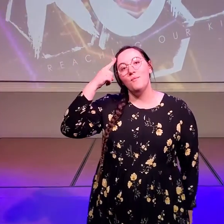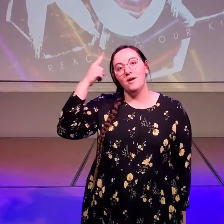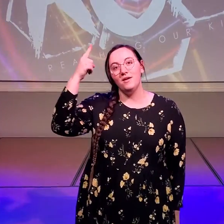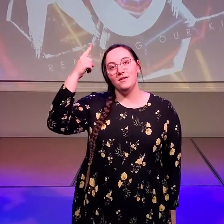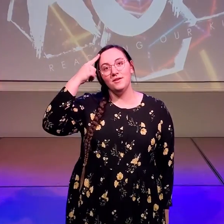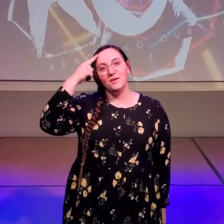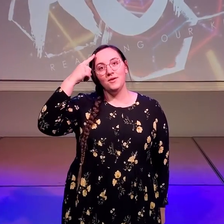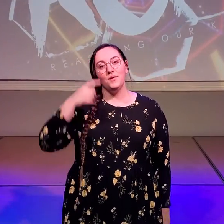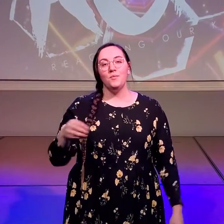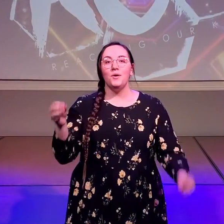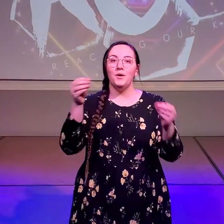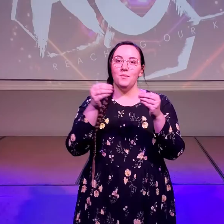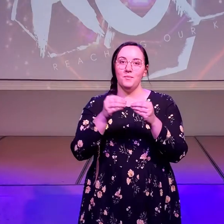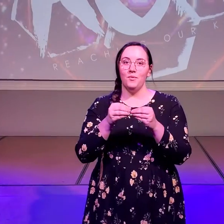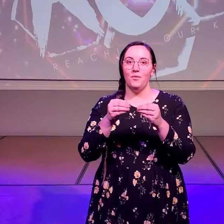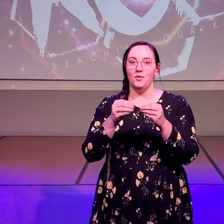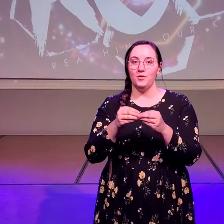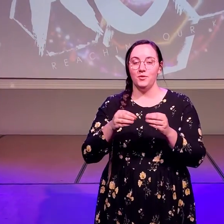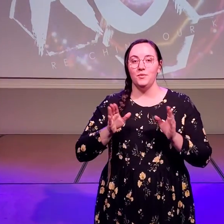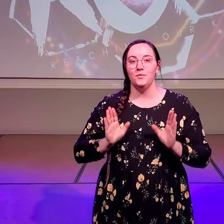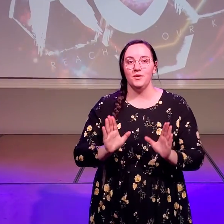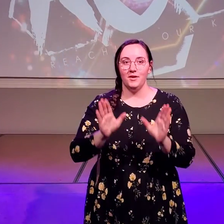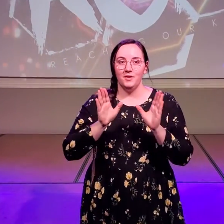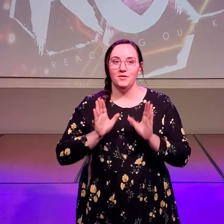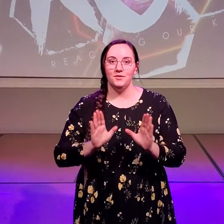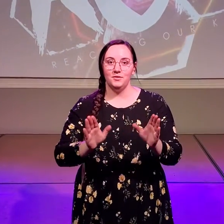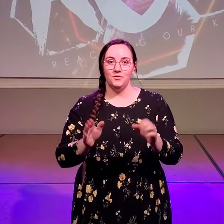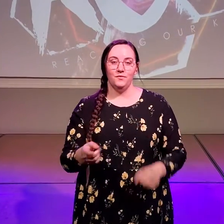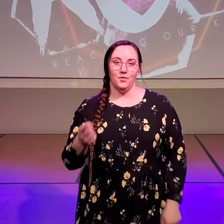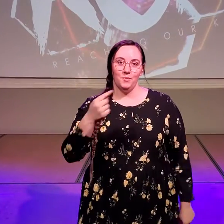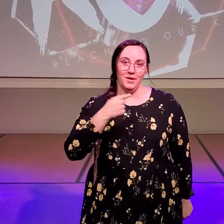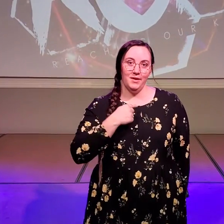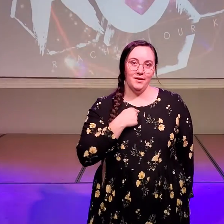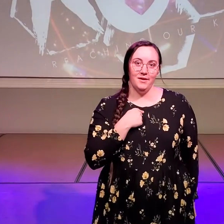wonder what, Lord, you could do for me